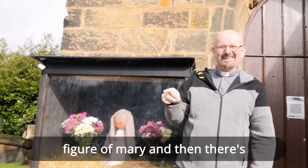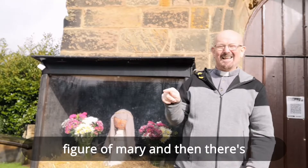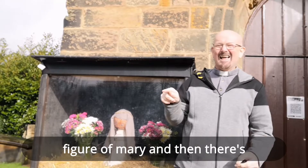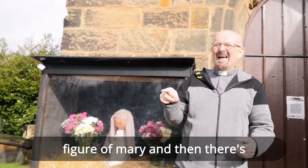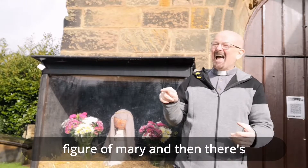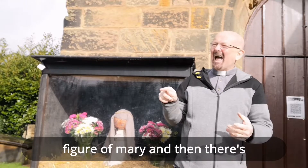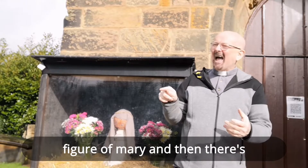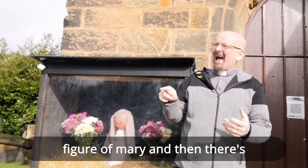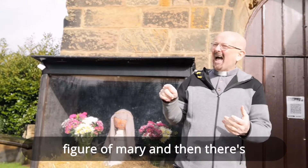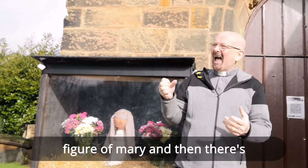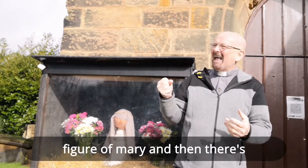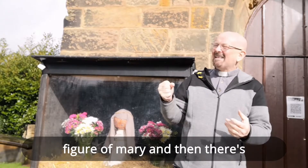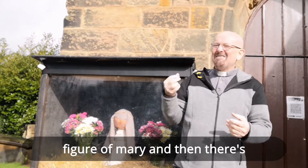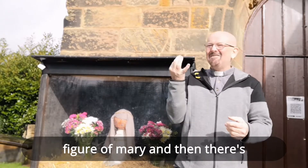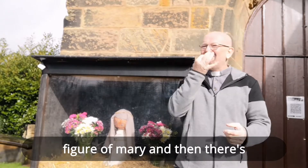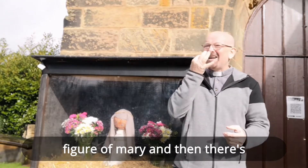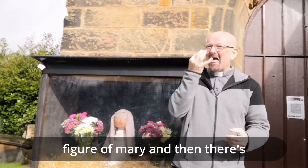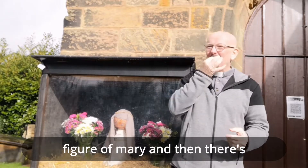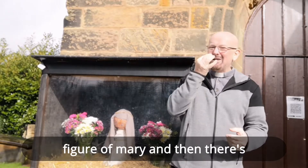And